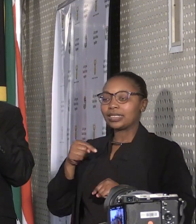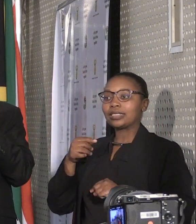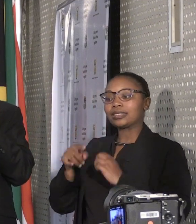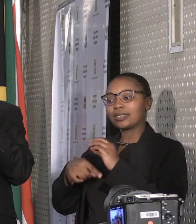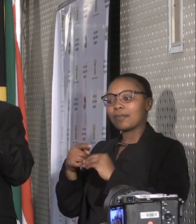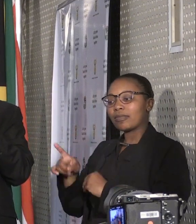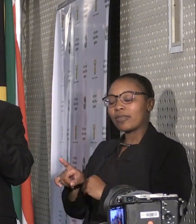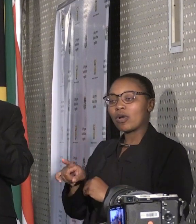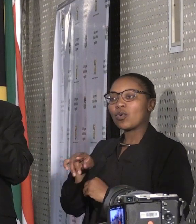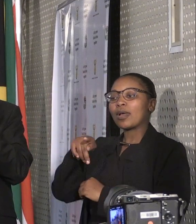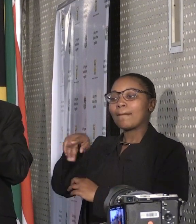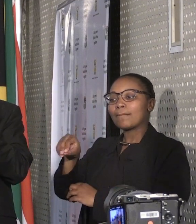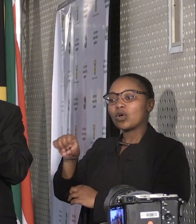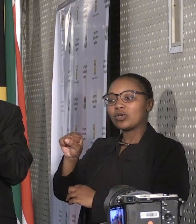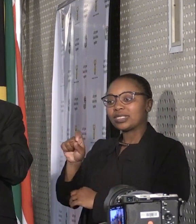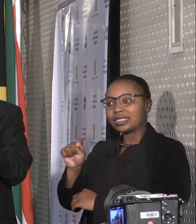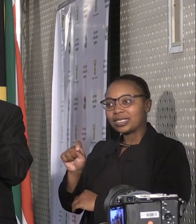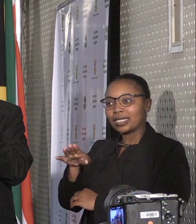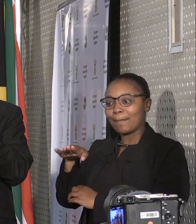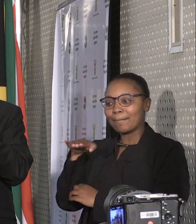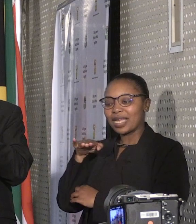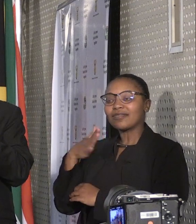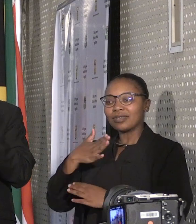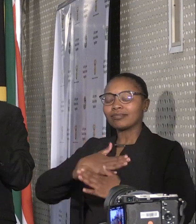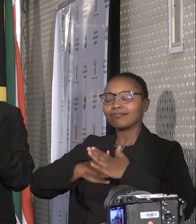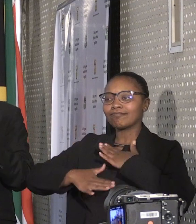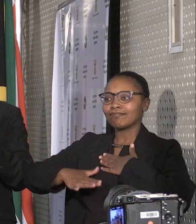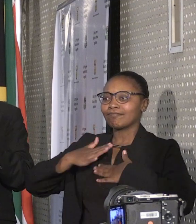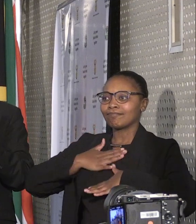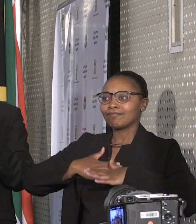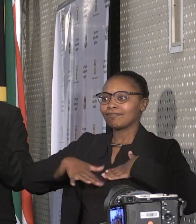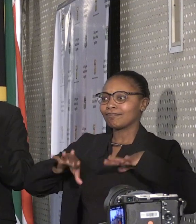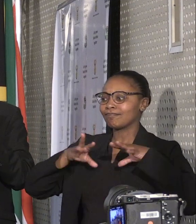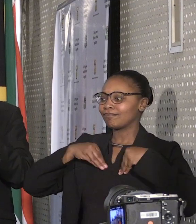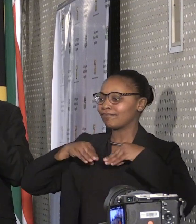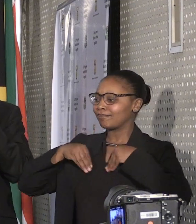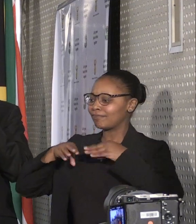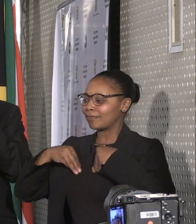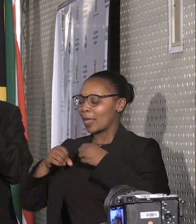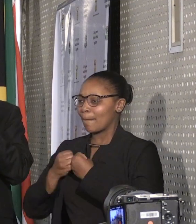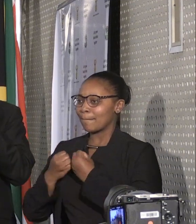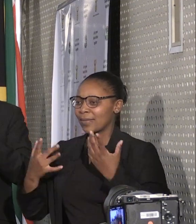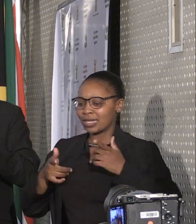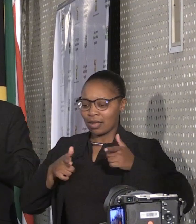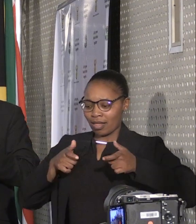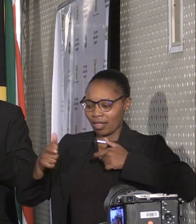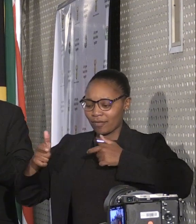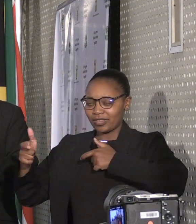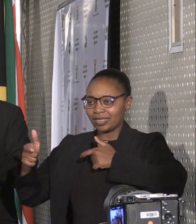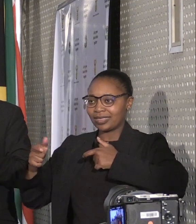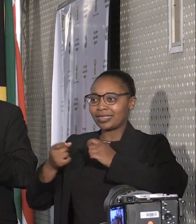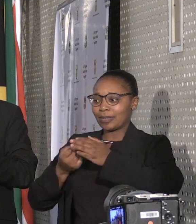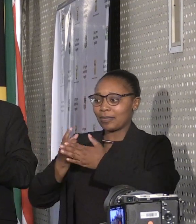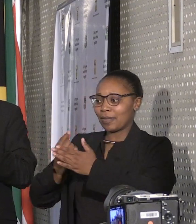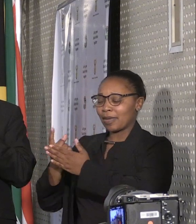tolerated a number of governance imperatives were not acceptable for quite some time. And it happened under their